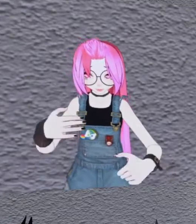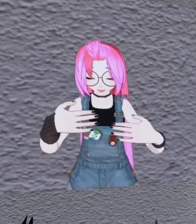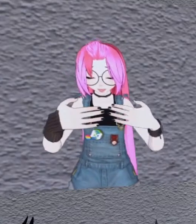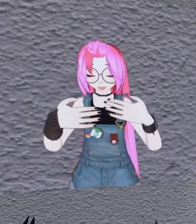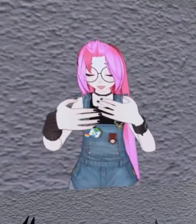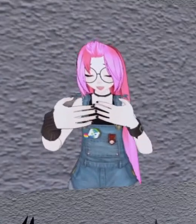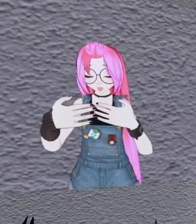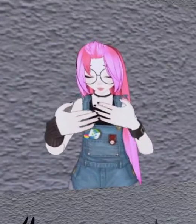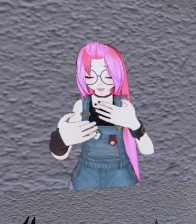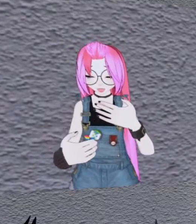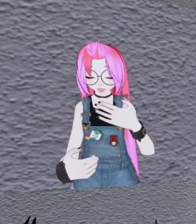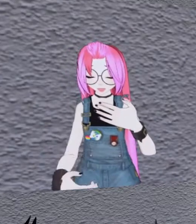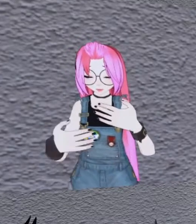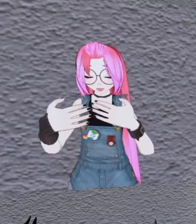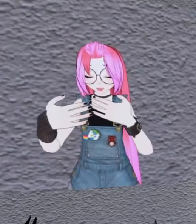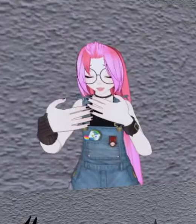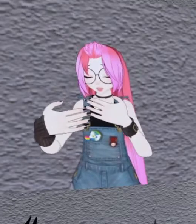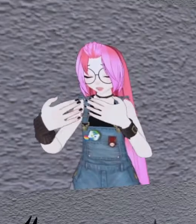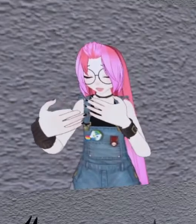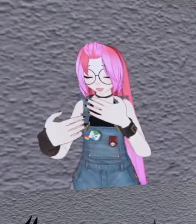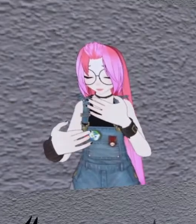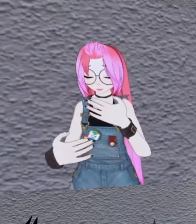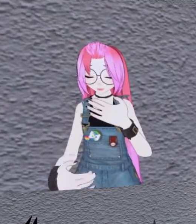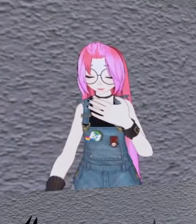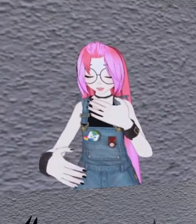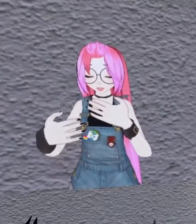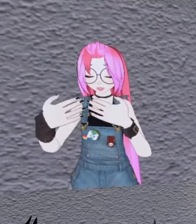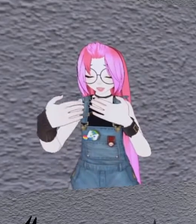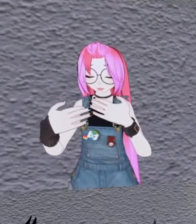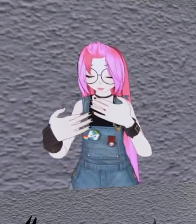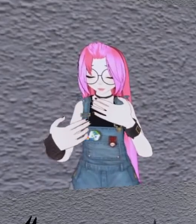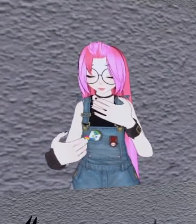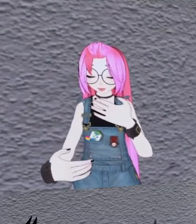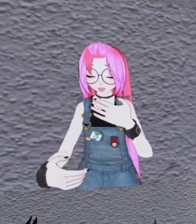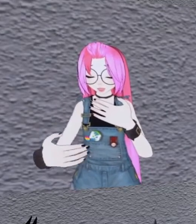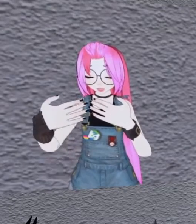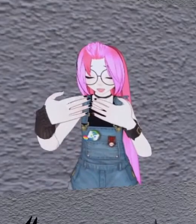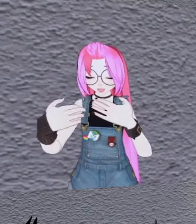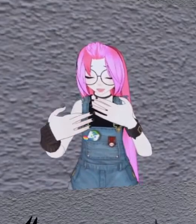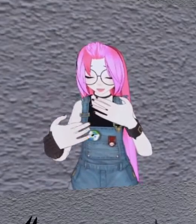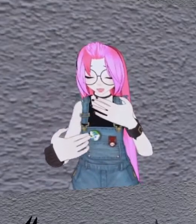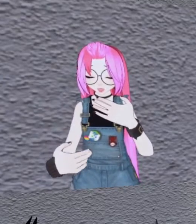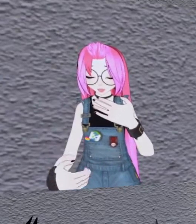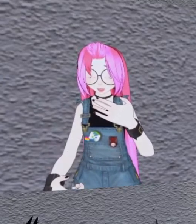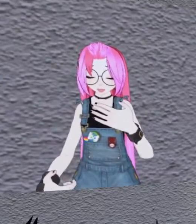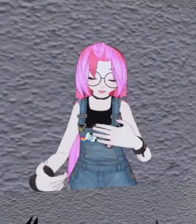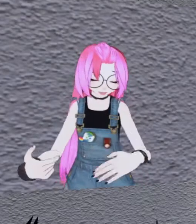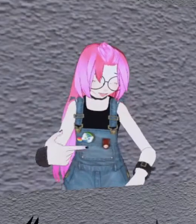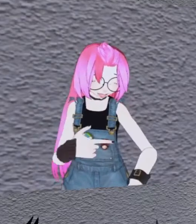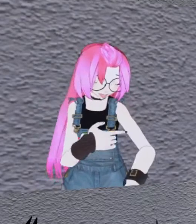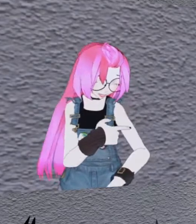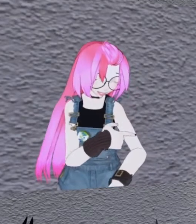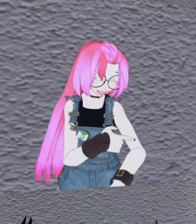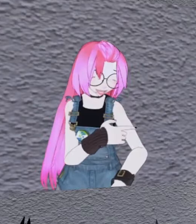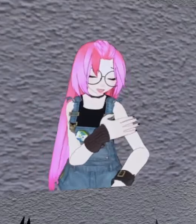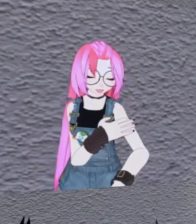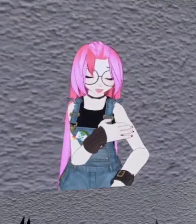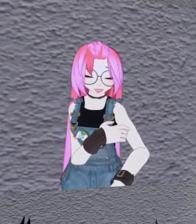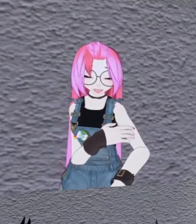Okay, so blood is an open hand, and it's like, I think of it like you drip blood off of it. But if you're like, so if it's like blood on your arm, then you